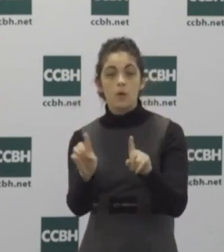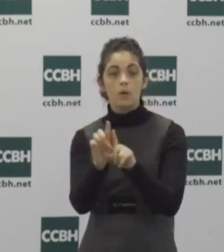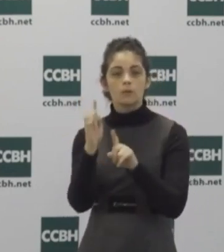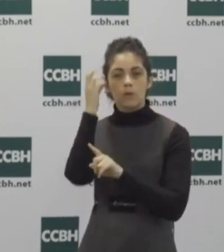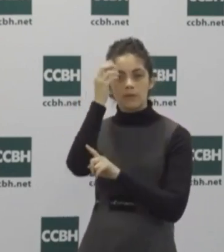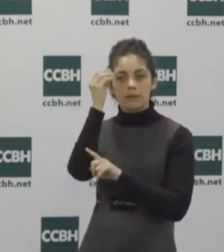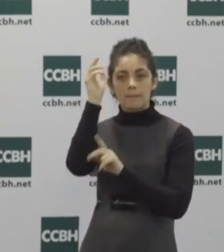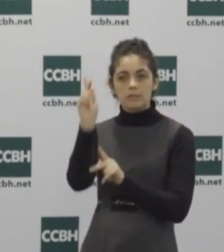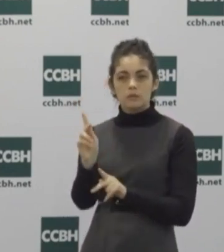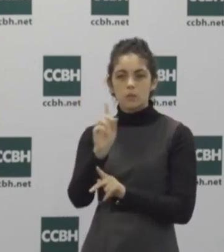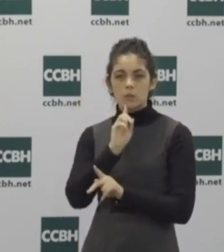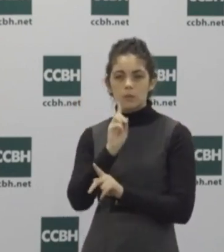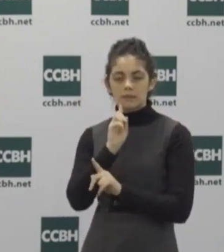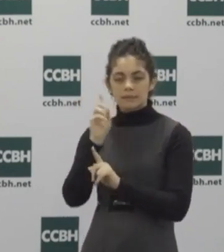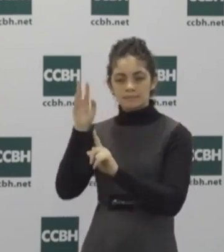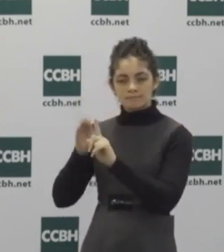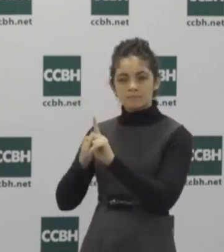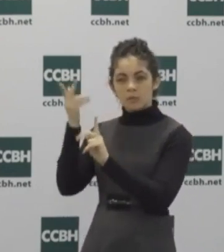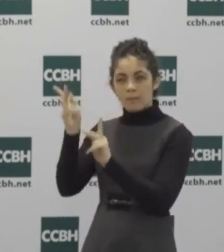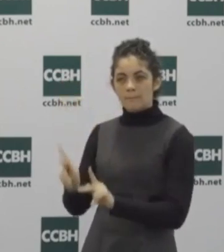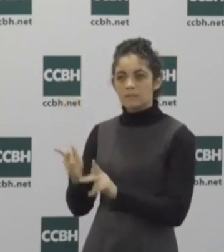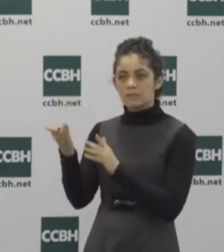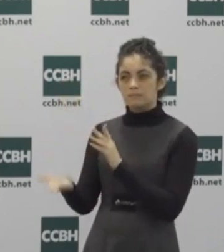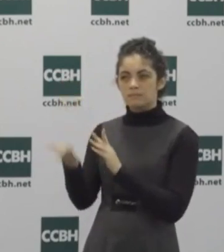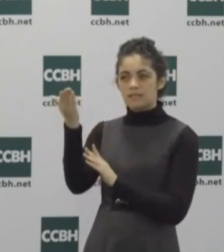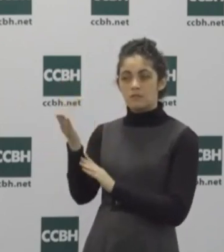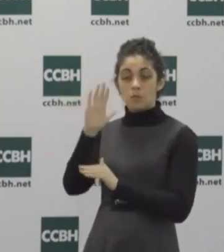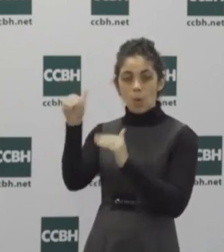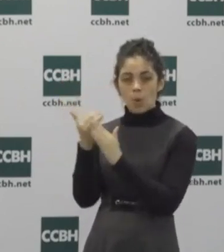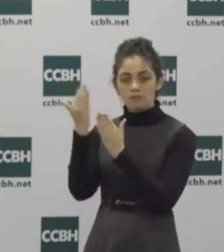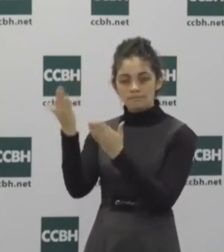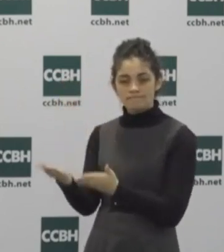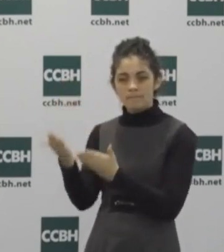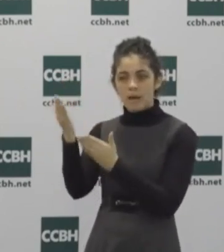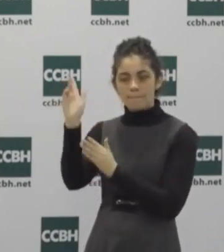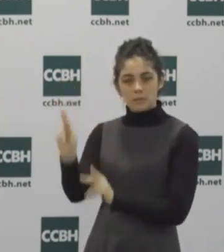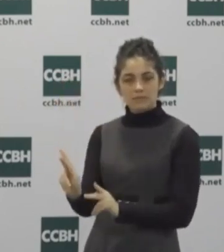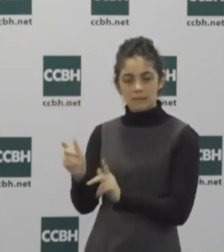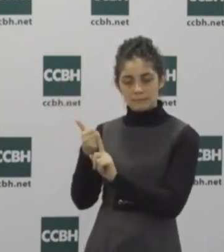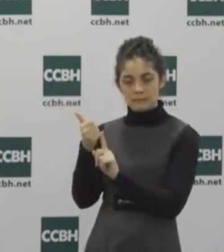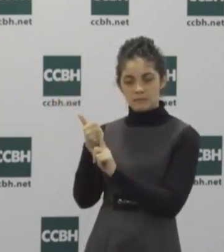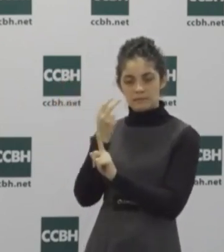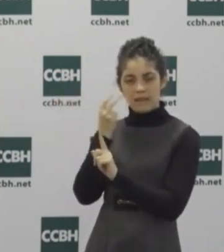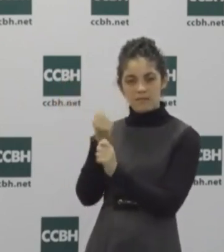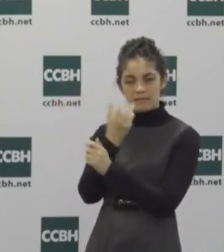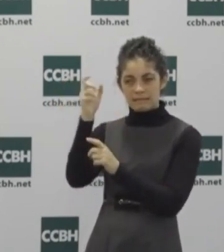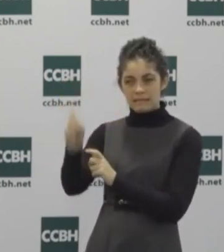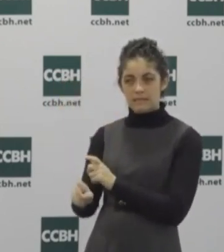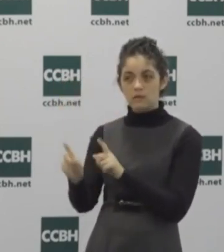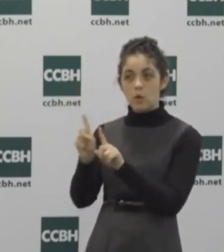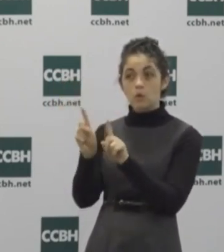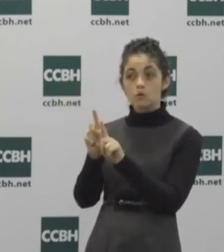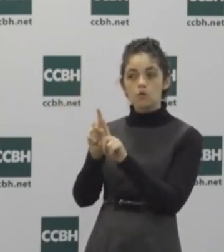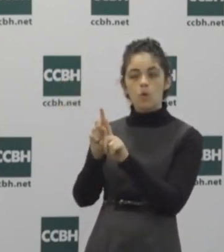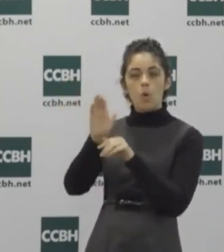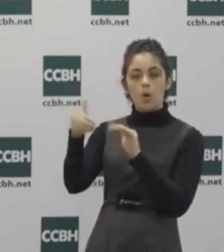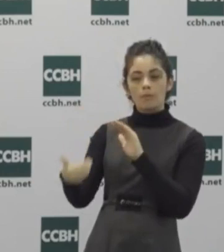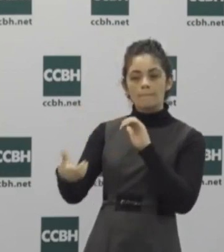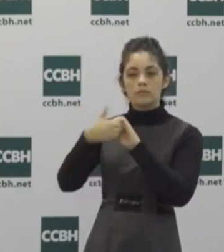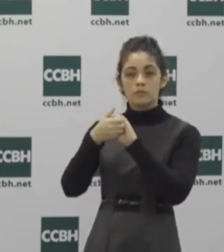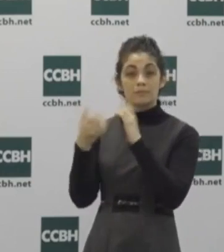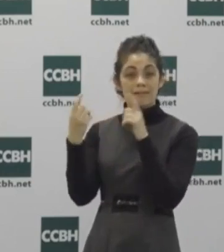about a person holistically and the needs holistically in the community. So I think it's a wonderful demonstration, and we're glad to see the health and social service